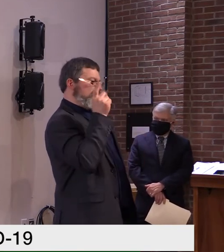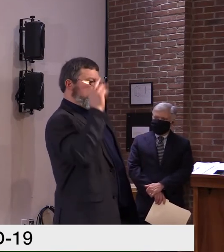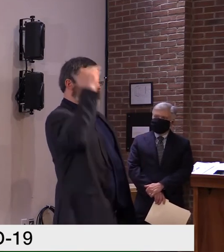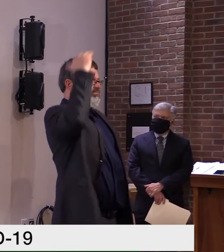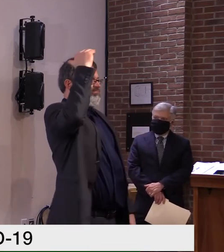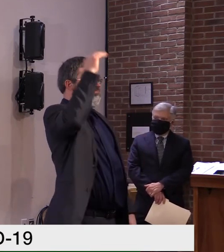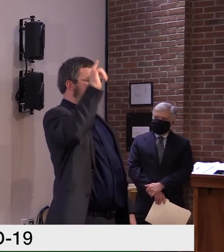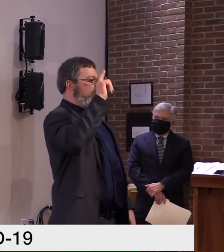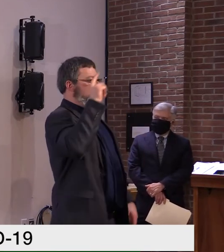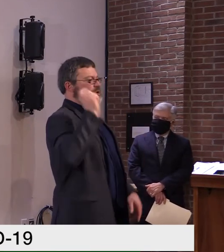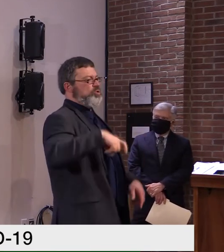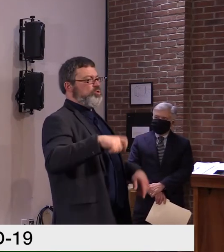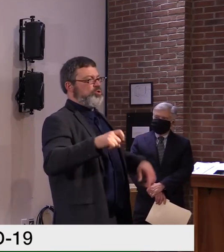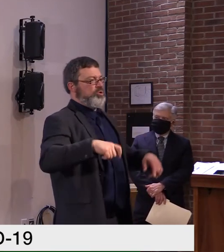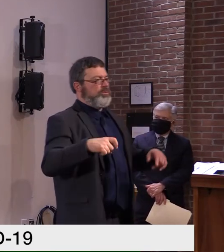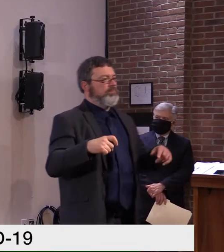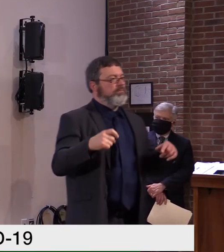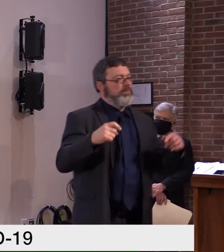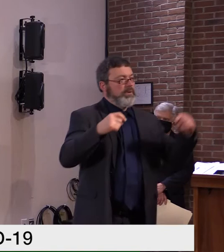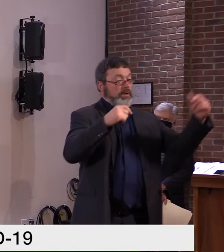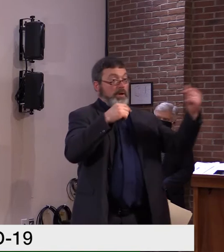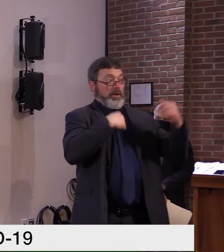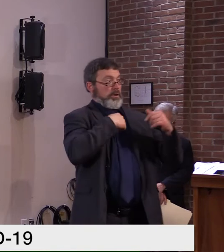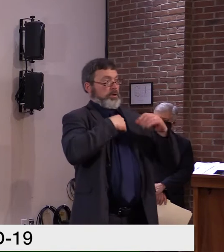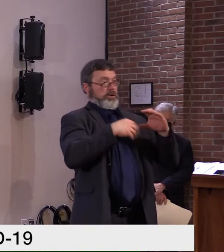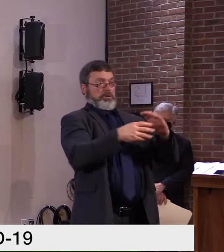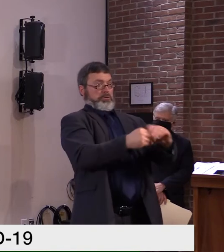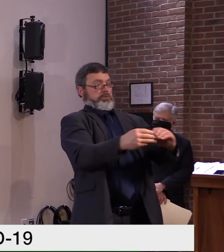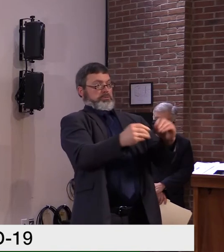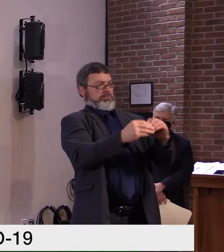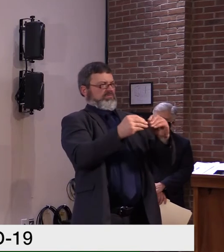our reaction in the contact tracing.